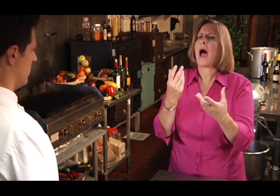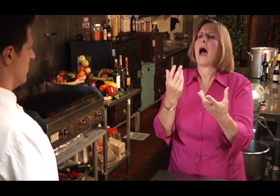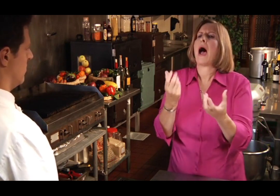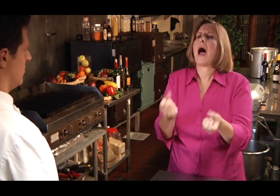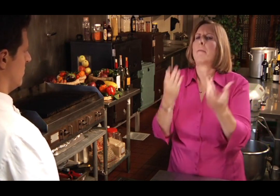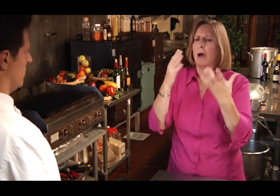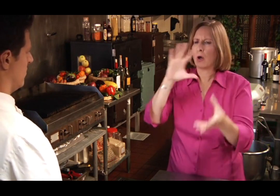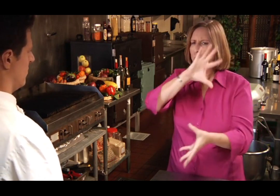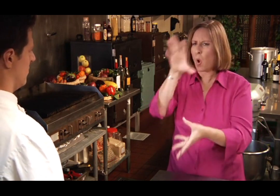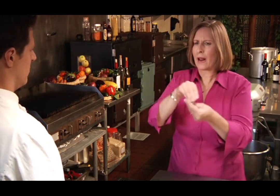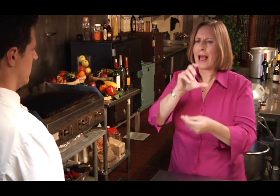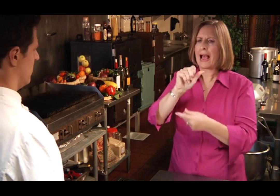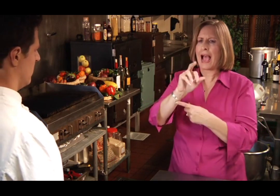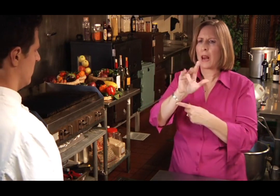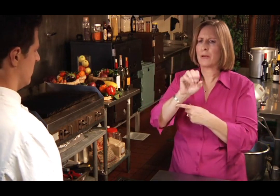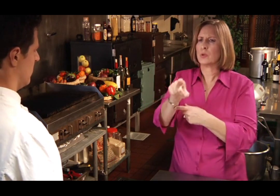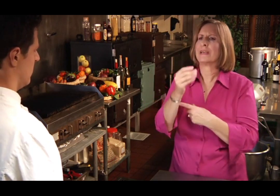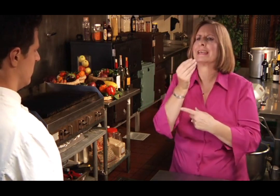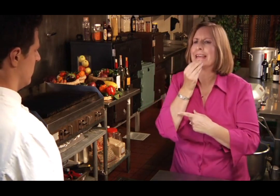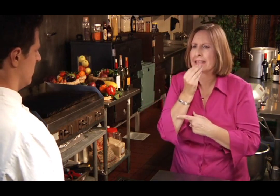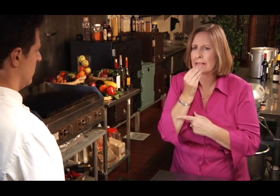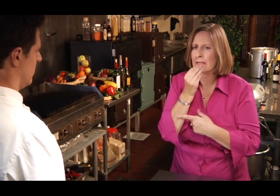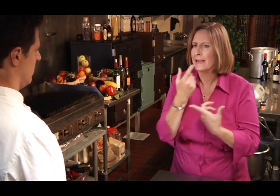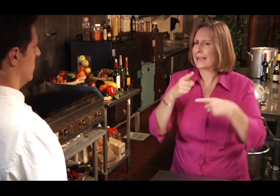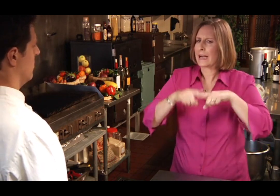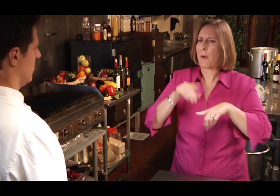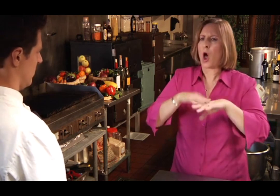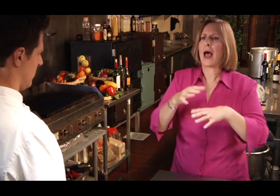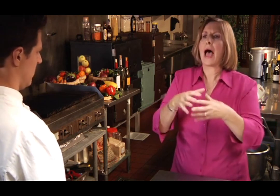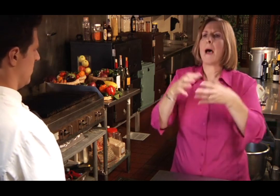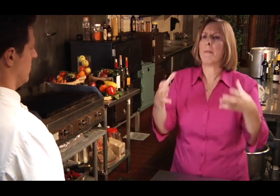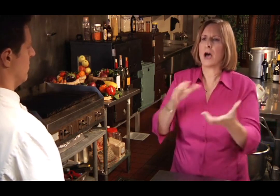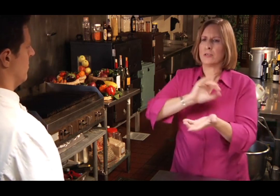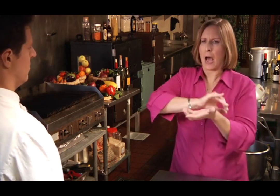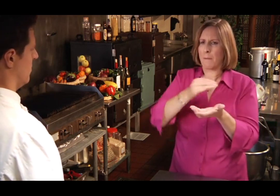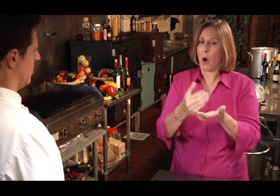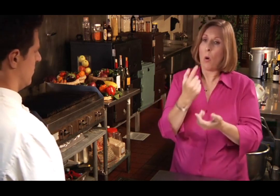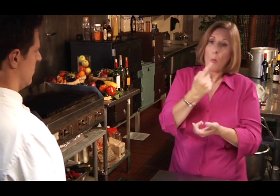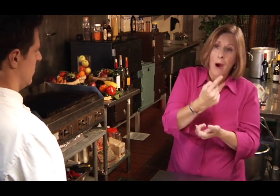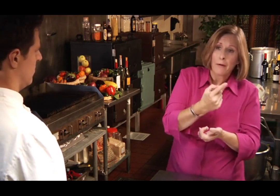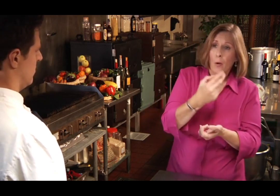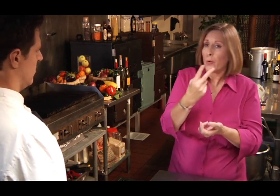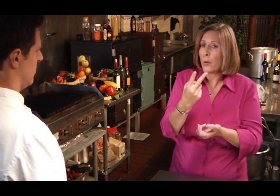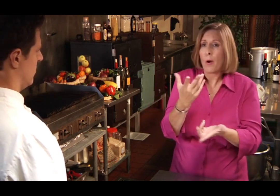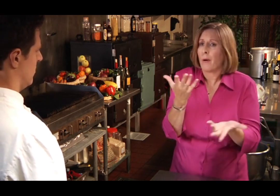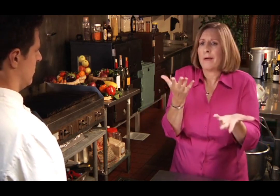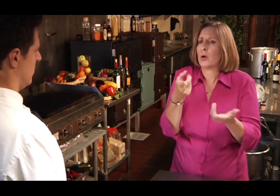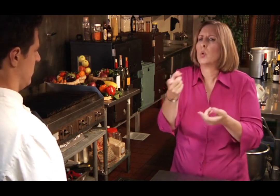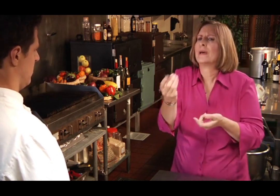Figuring out the total number of calories depends on whether you eat 1, 2, or more servings.